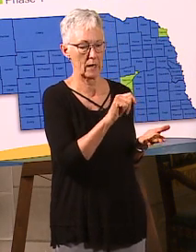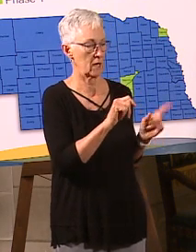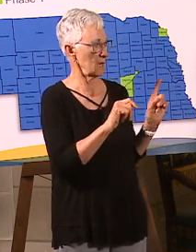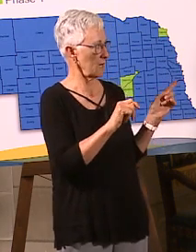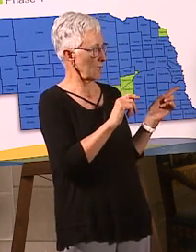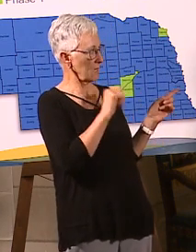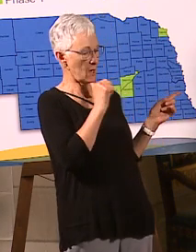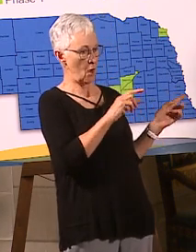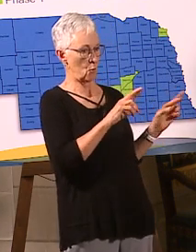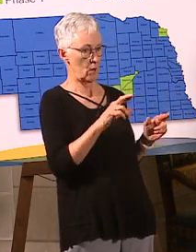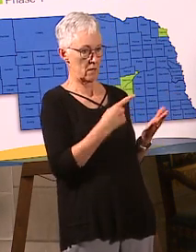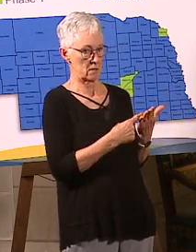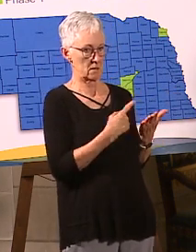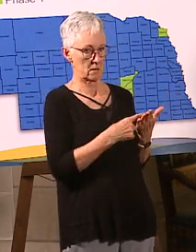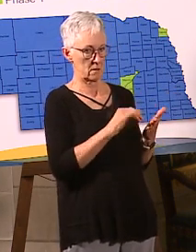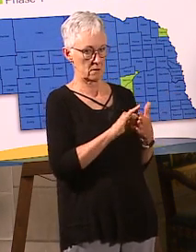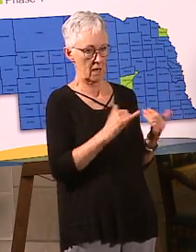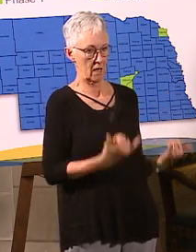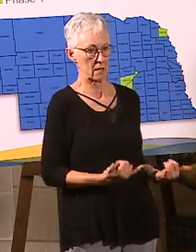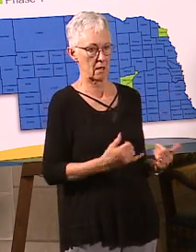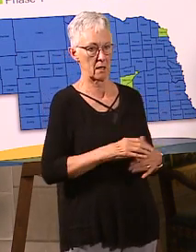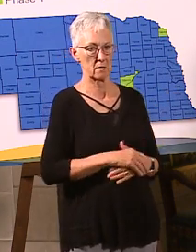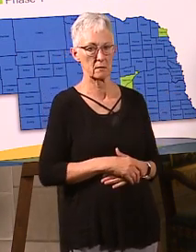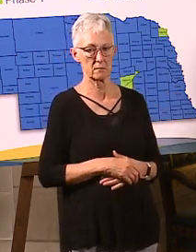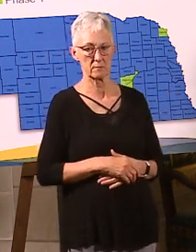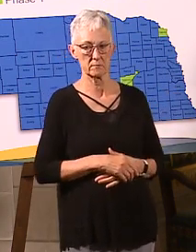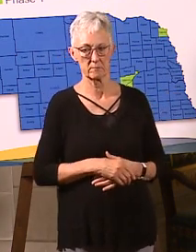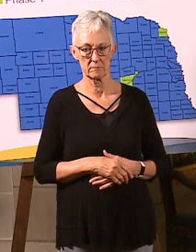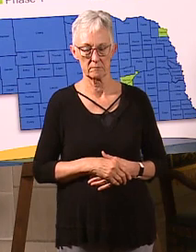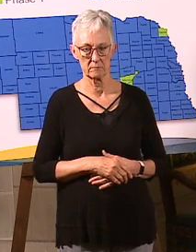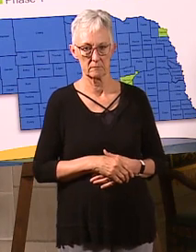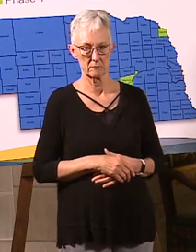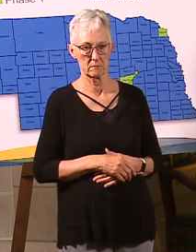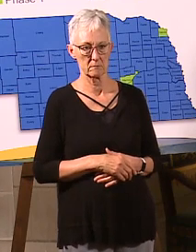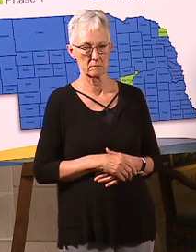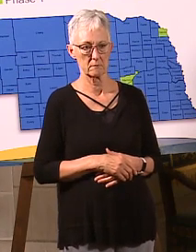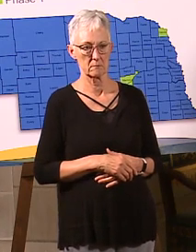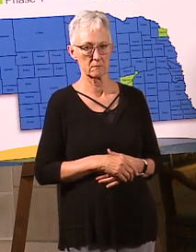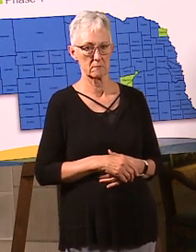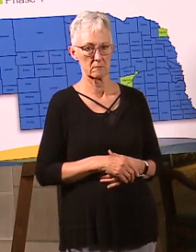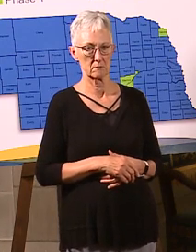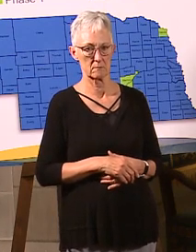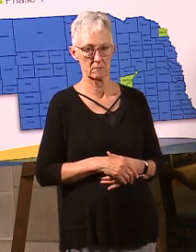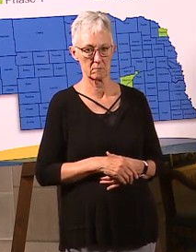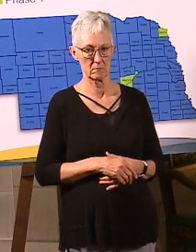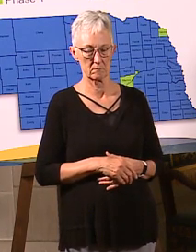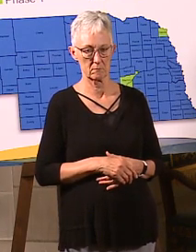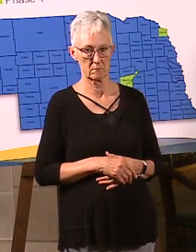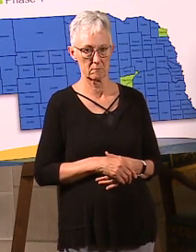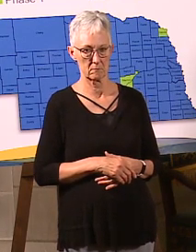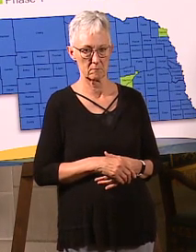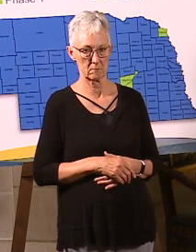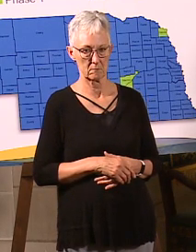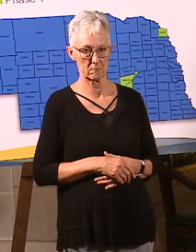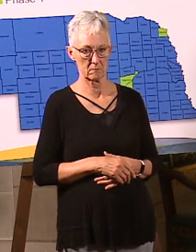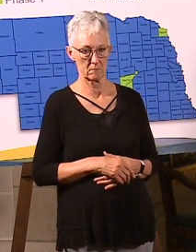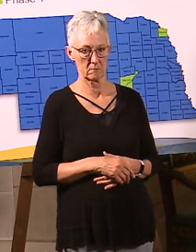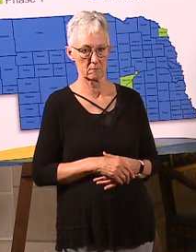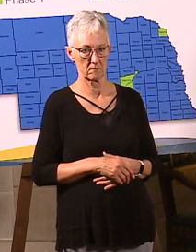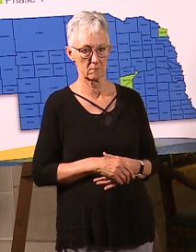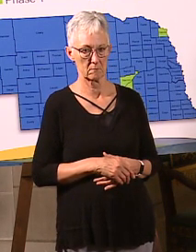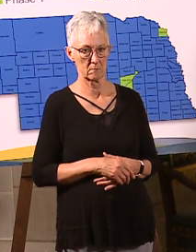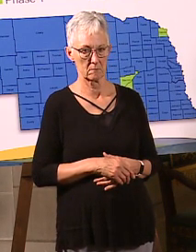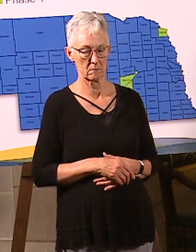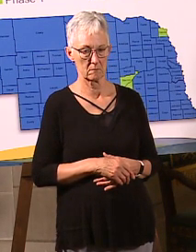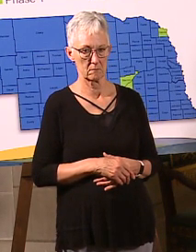know how much. Yeah, Brandon. Just regarding county fairs, you made an announcement yesterday where fairgrounds can be open with some of these new guidelines, but